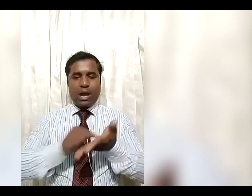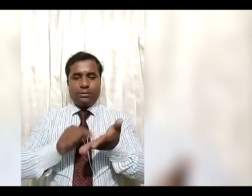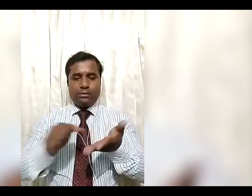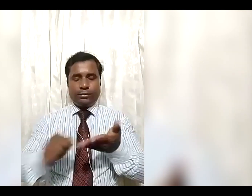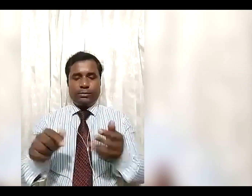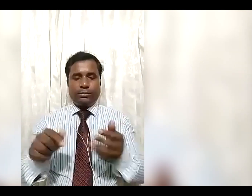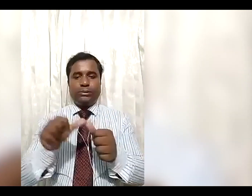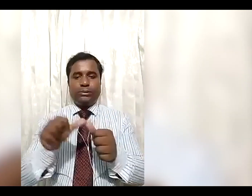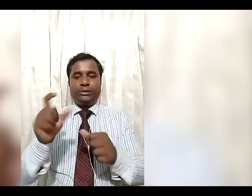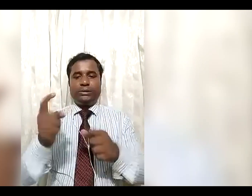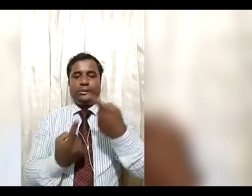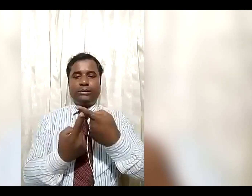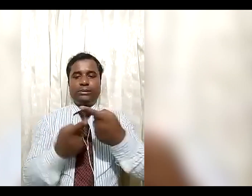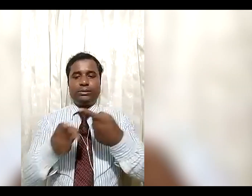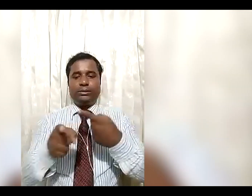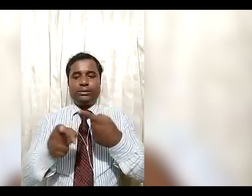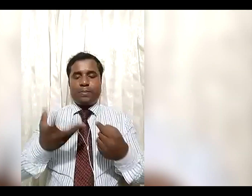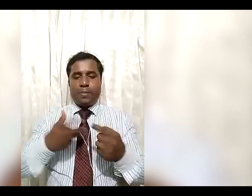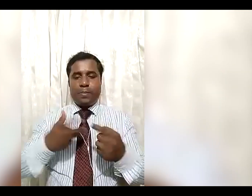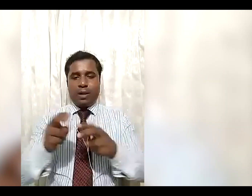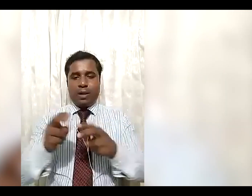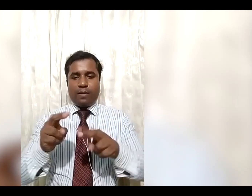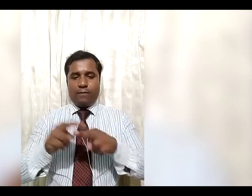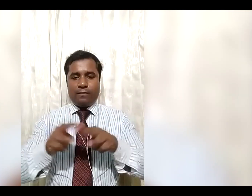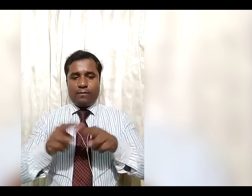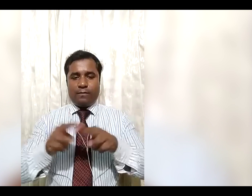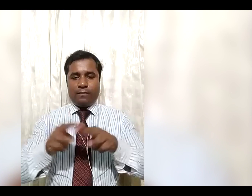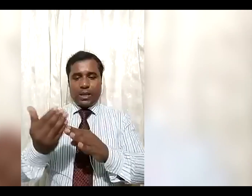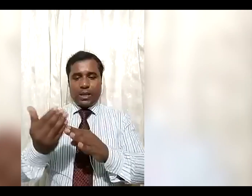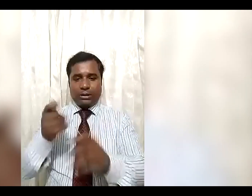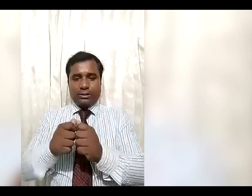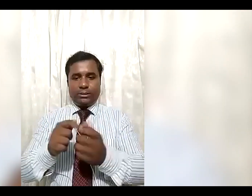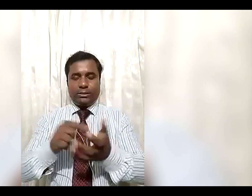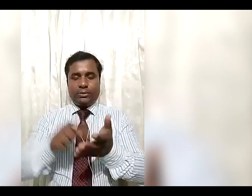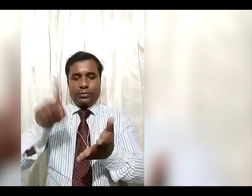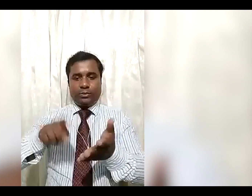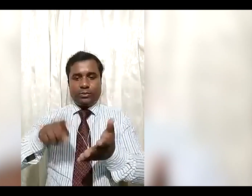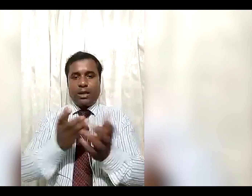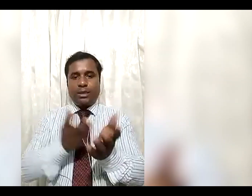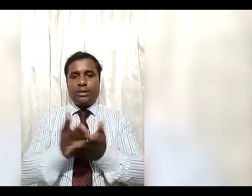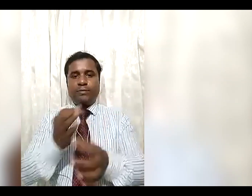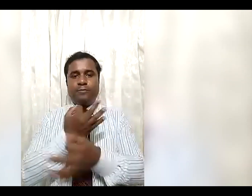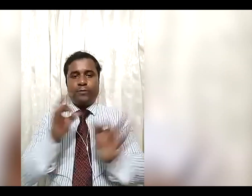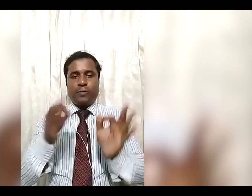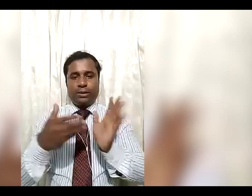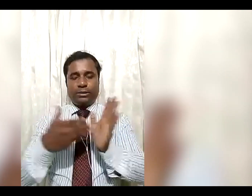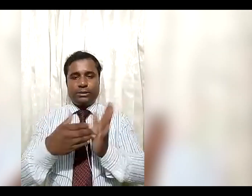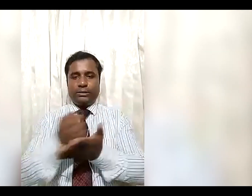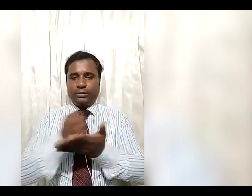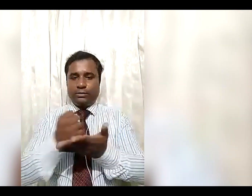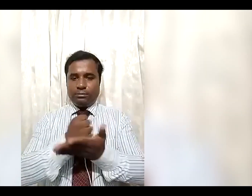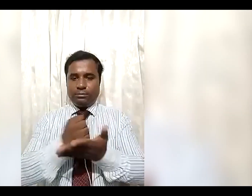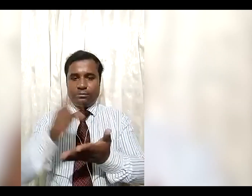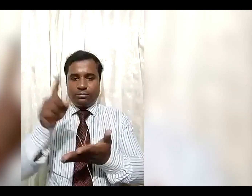help you in Bangladesh, just as in the US, our ADA and the subsequent legislations help our